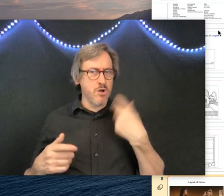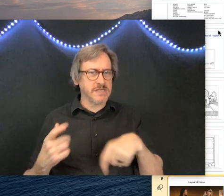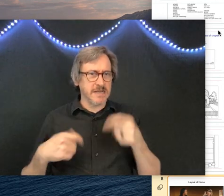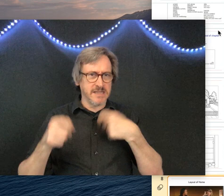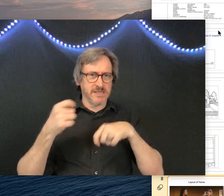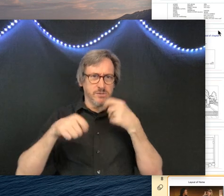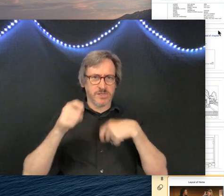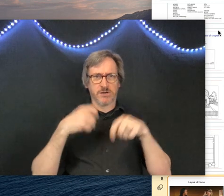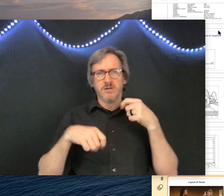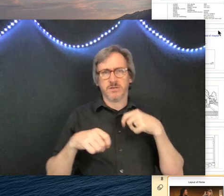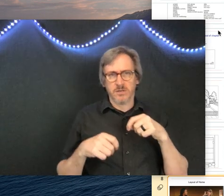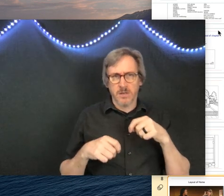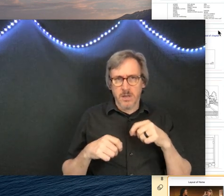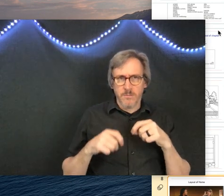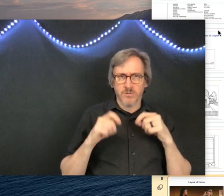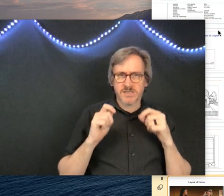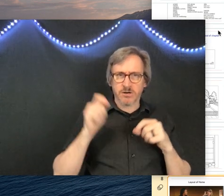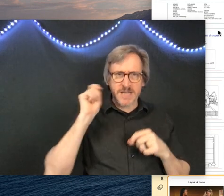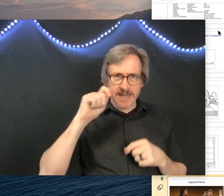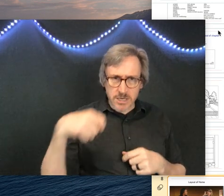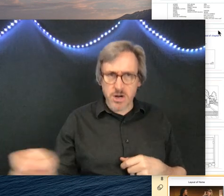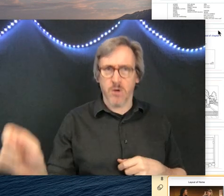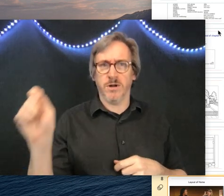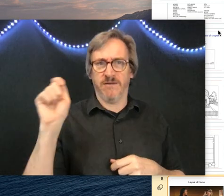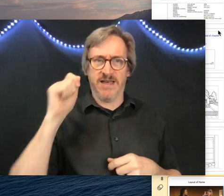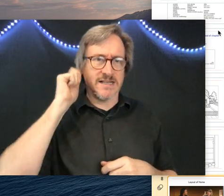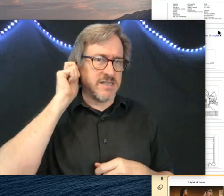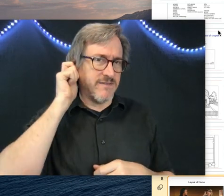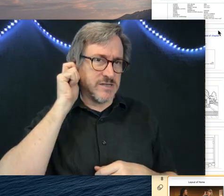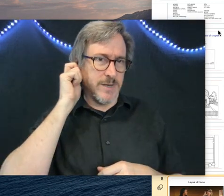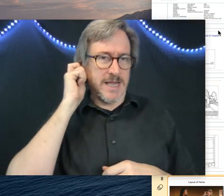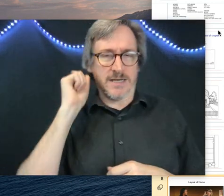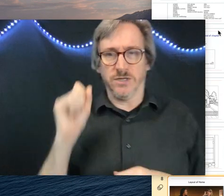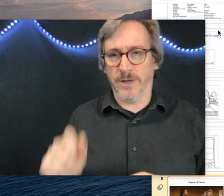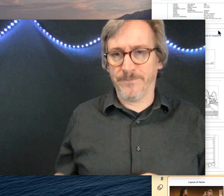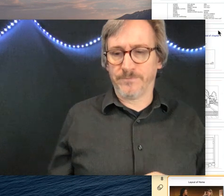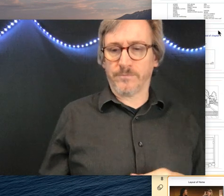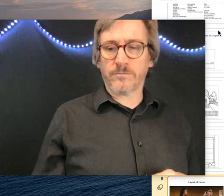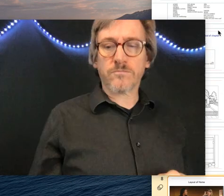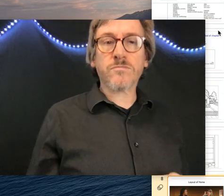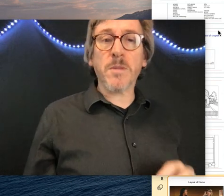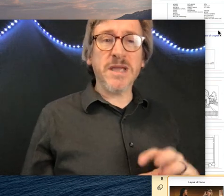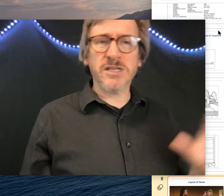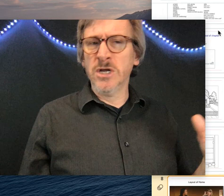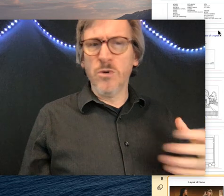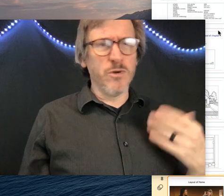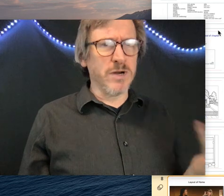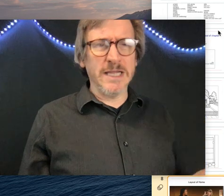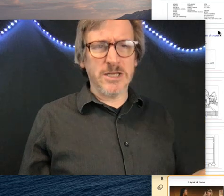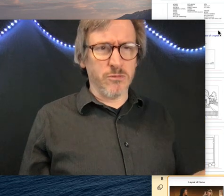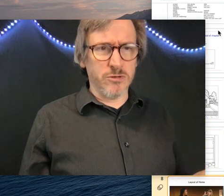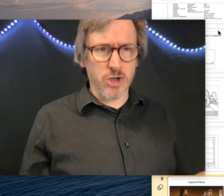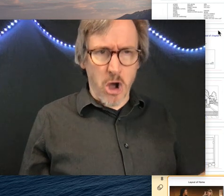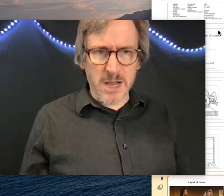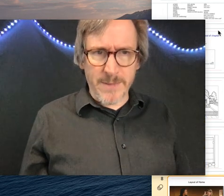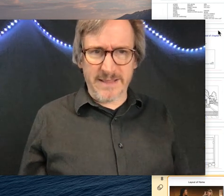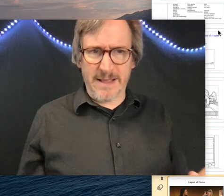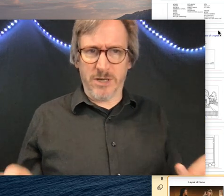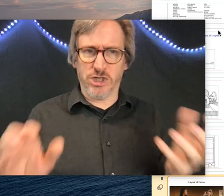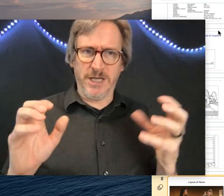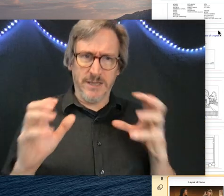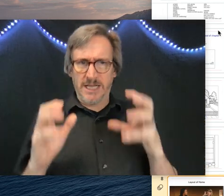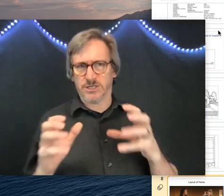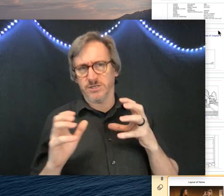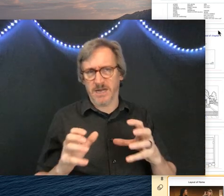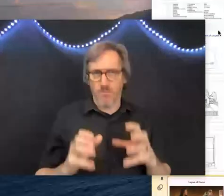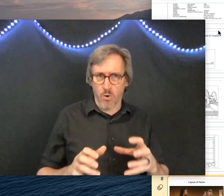conversation, those kind of things. So start taking note of that stuff as we get to it, because we really don't talk about it that